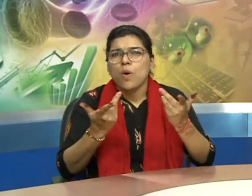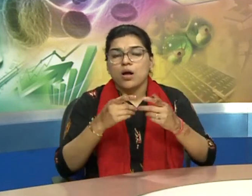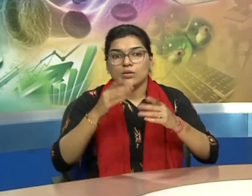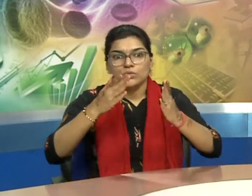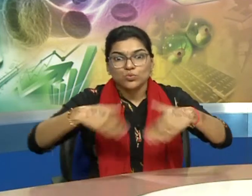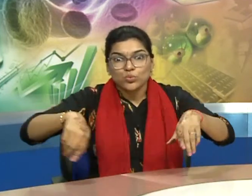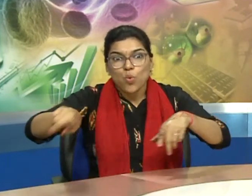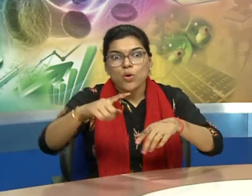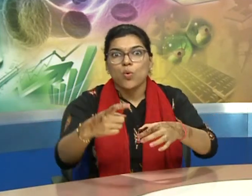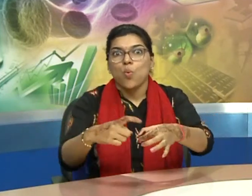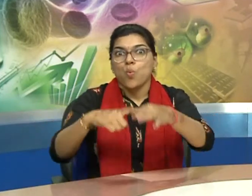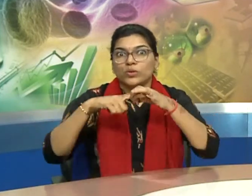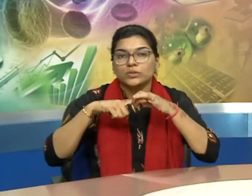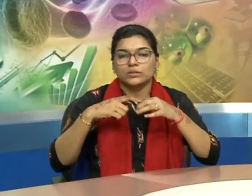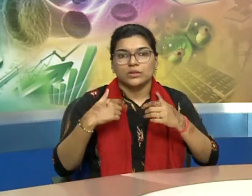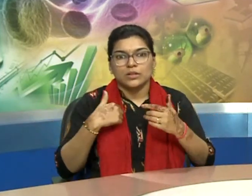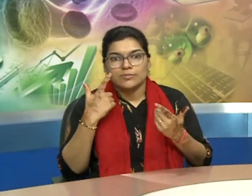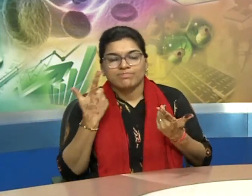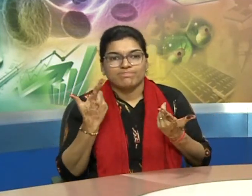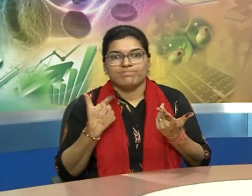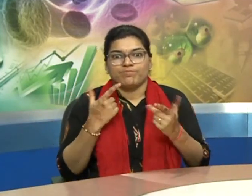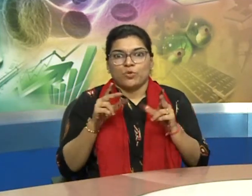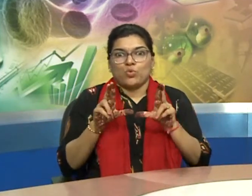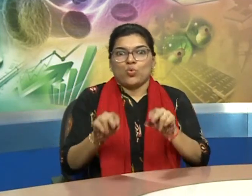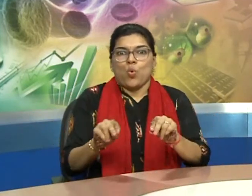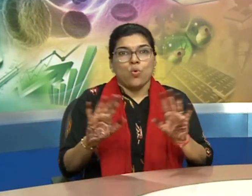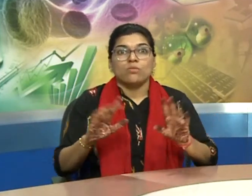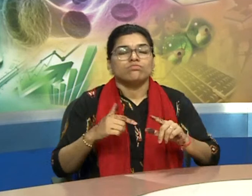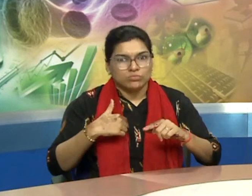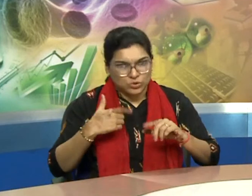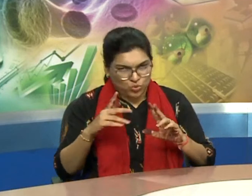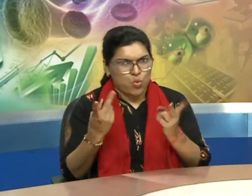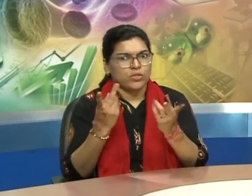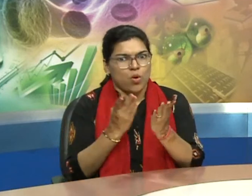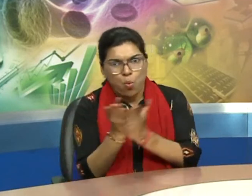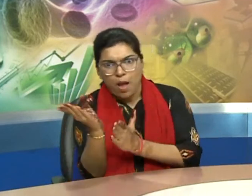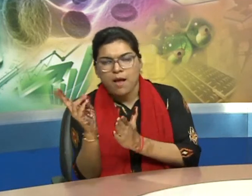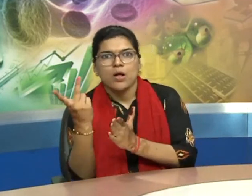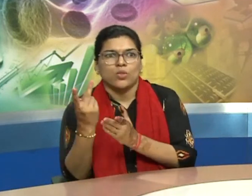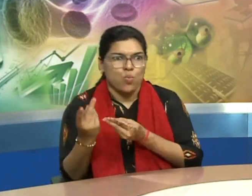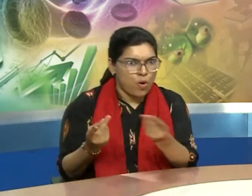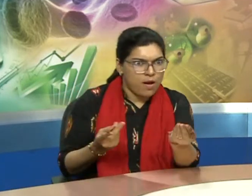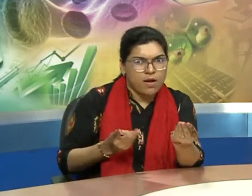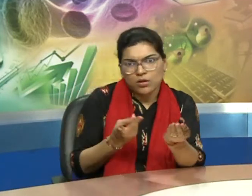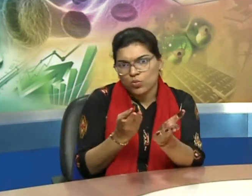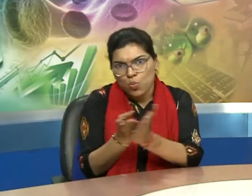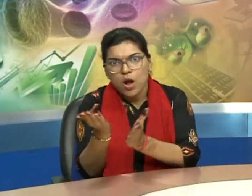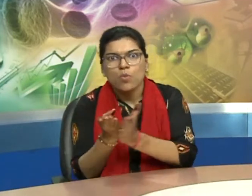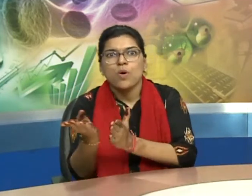the university libraries. The university libraries play a very challenging role because